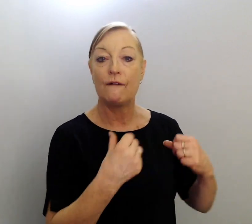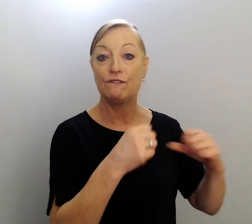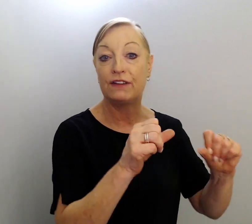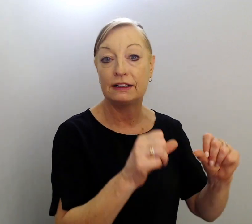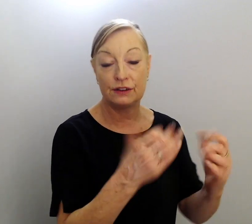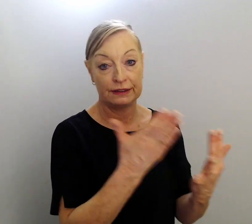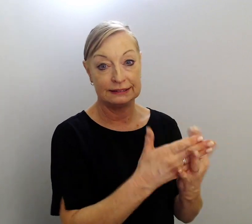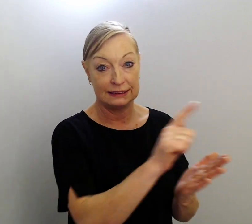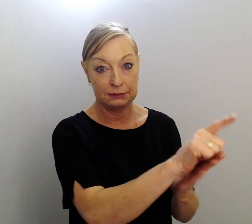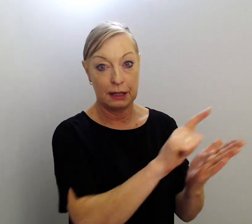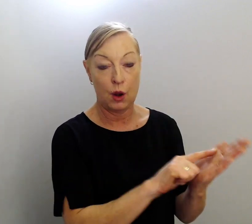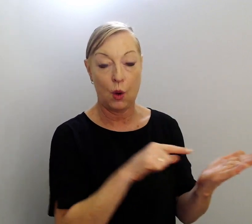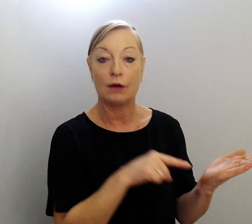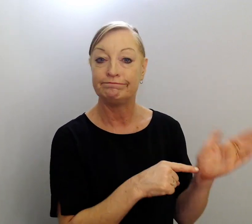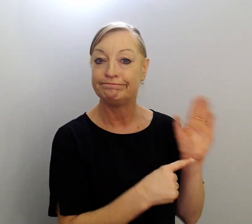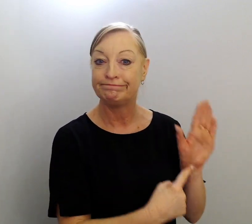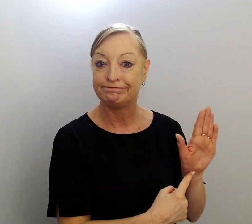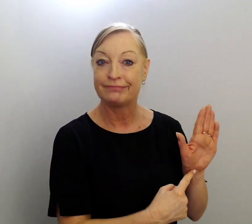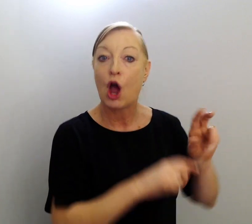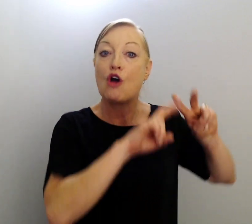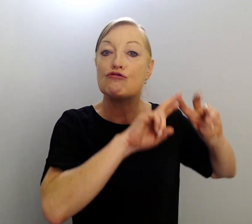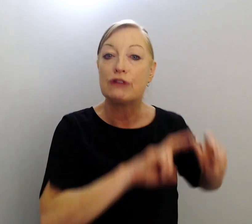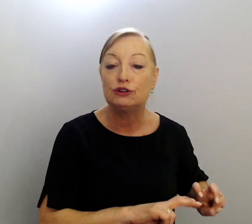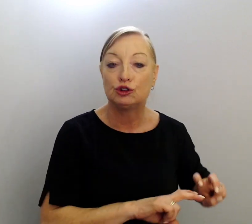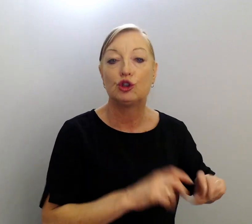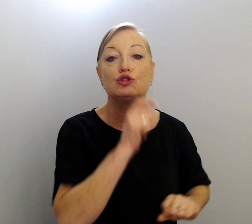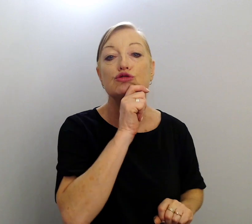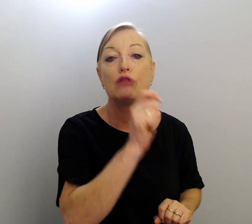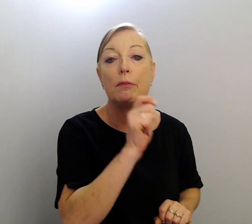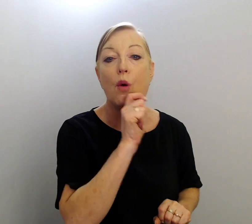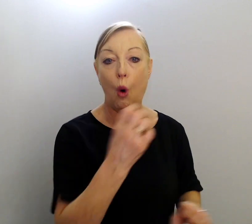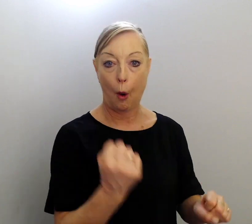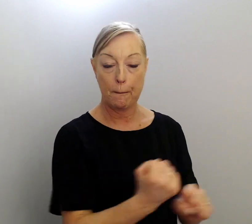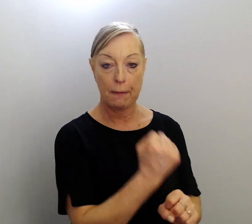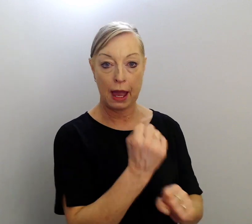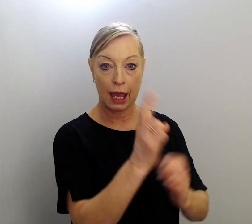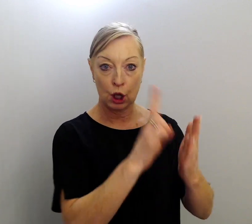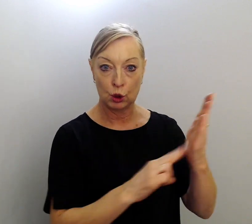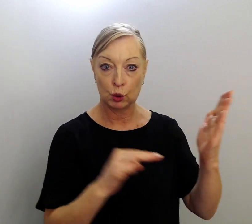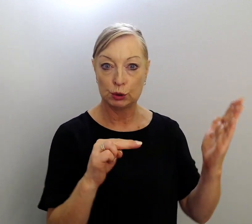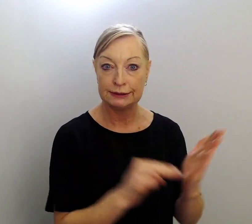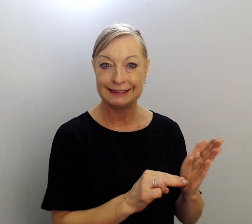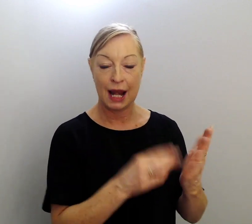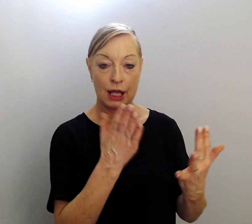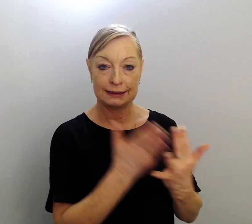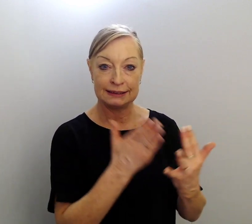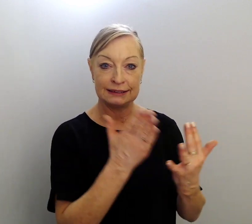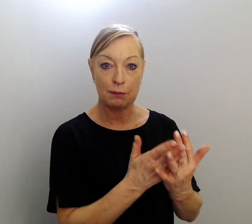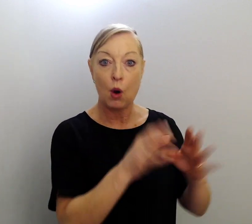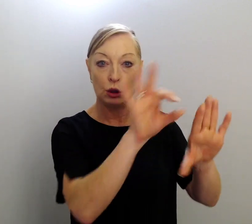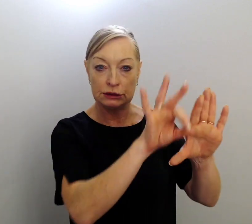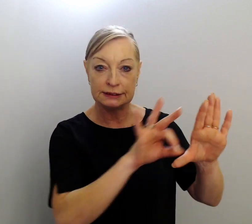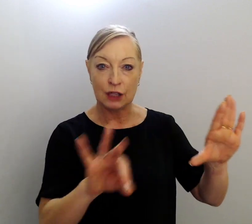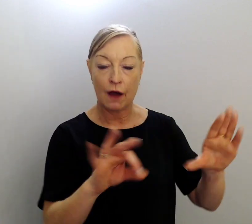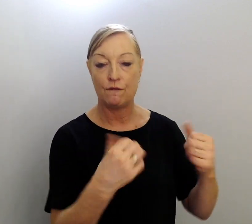effective accessibility law for New Zealand. The Making New Zealand Accessible, a Design for